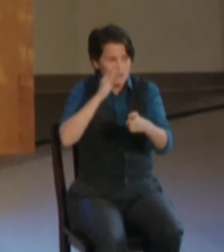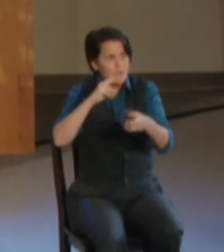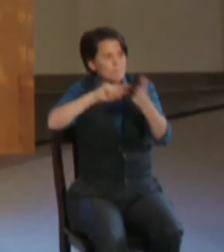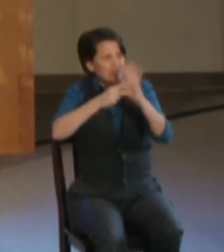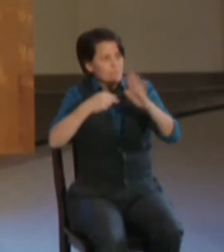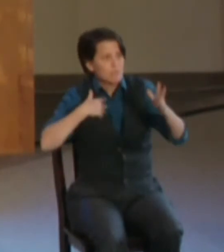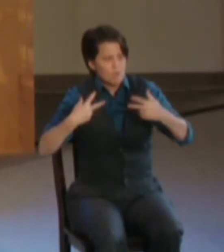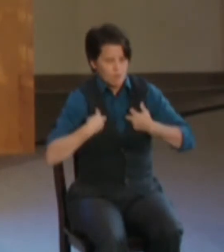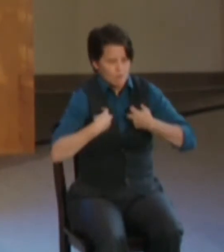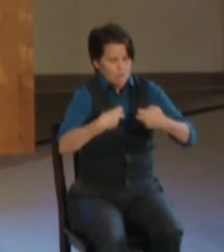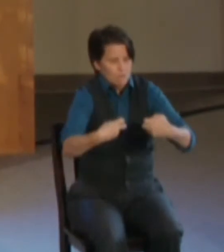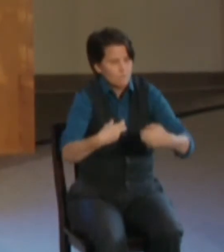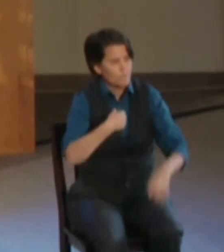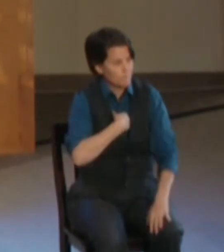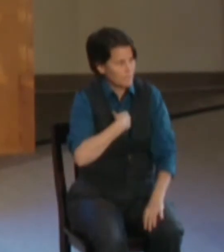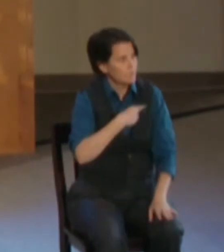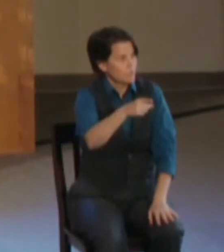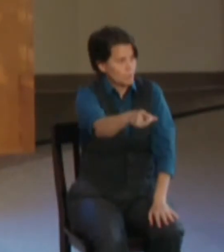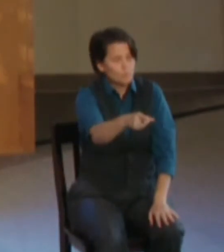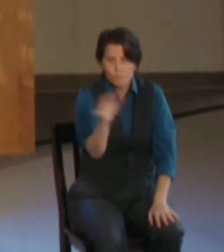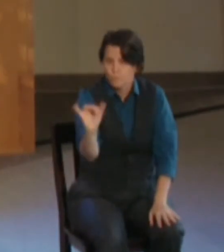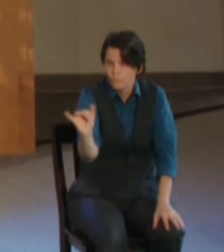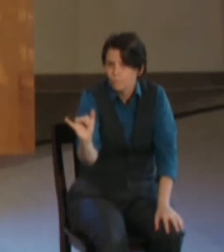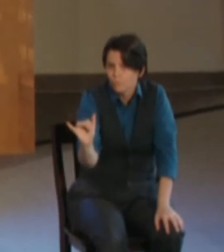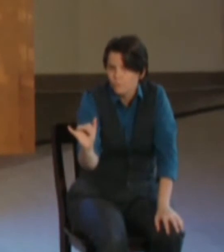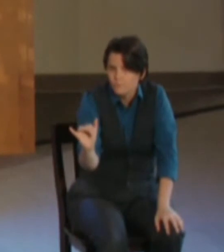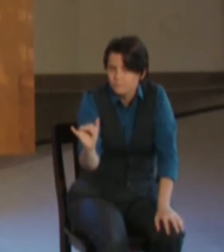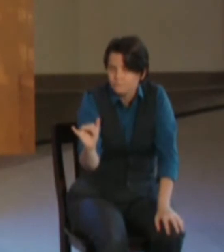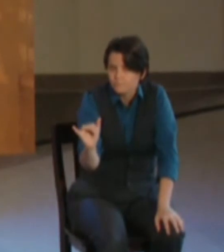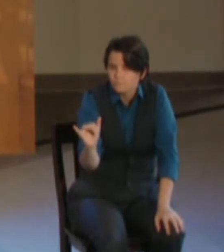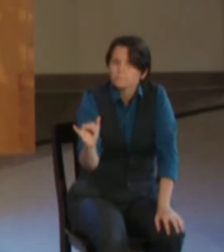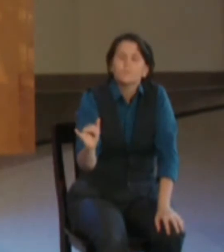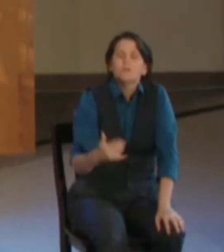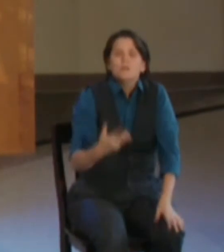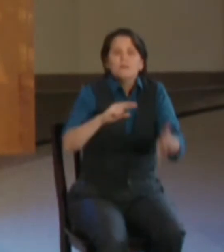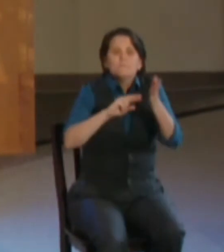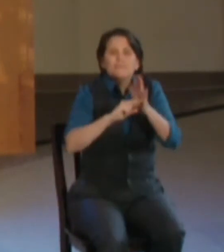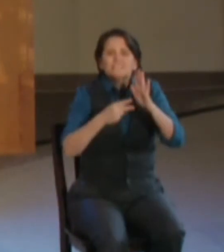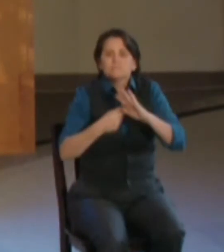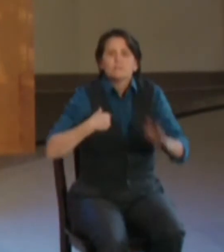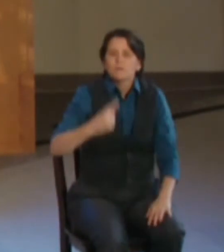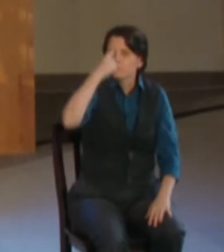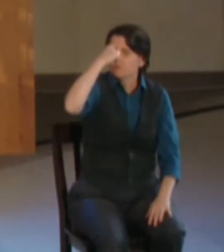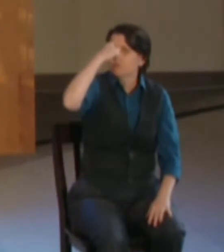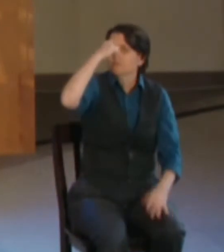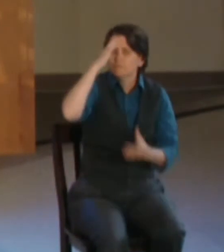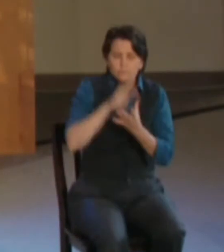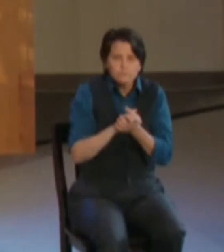Evolution of consciousness means I can change beliefs that no longer serve me and are not of truth.